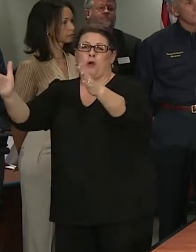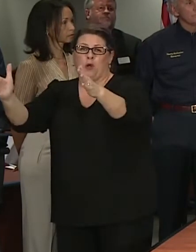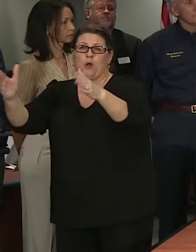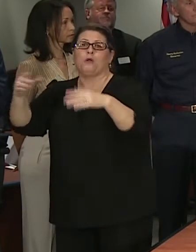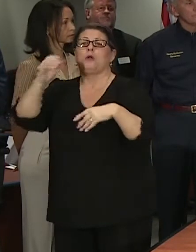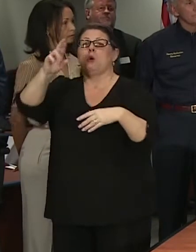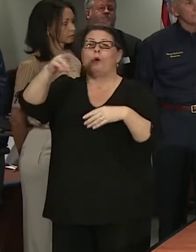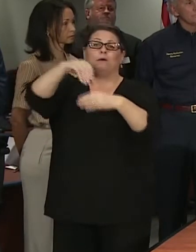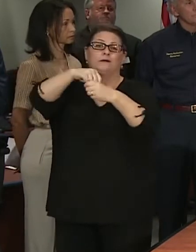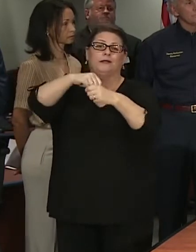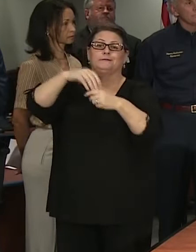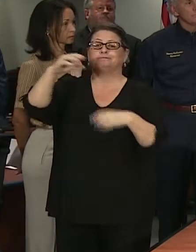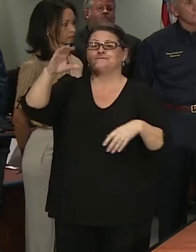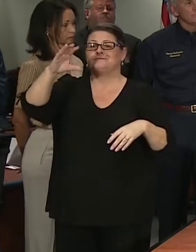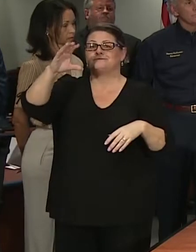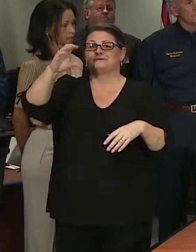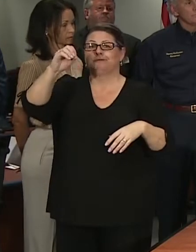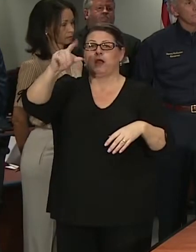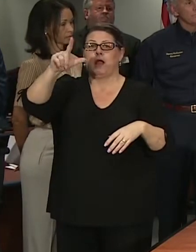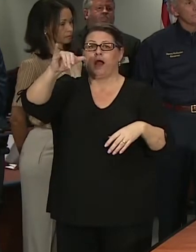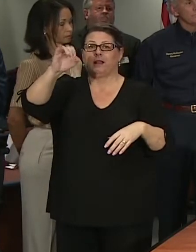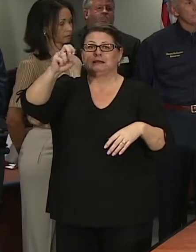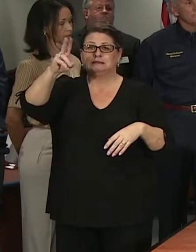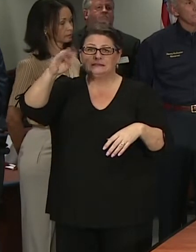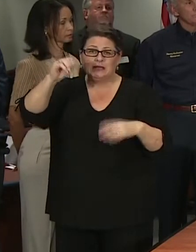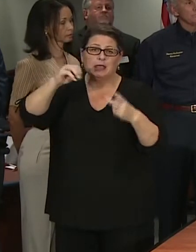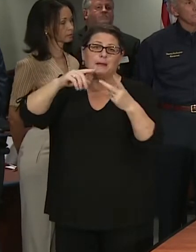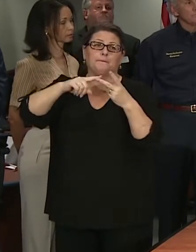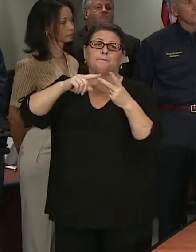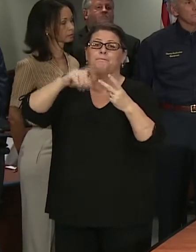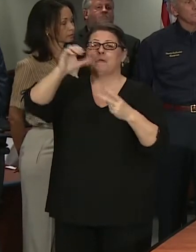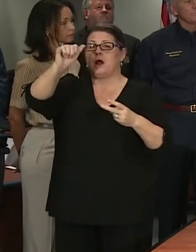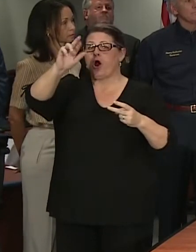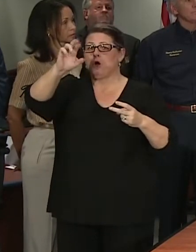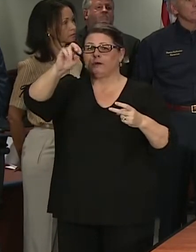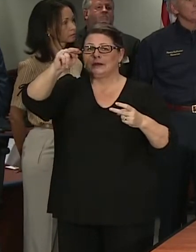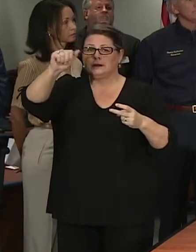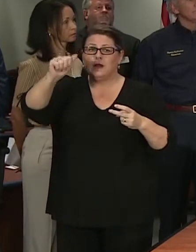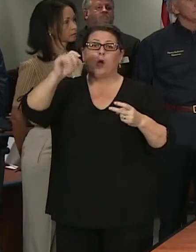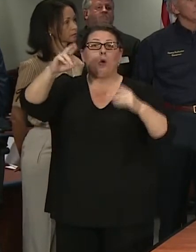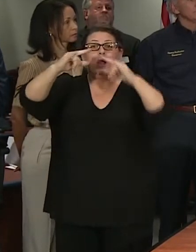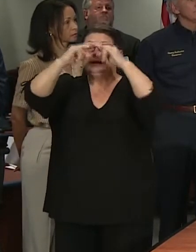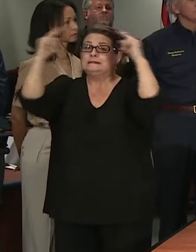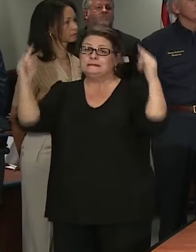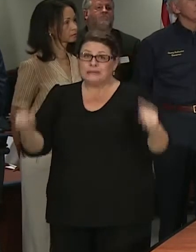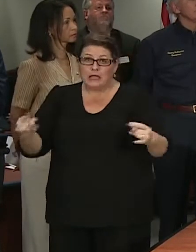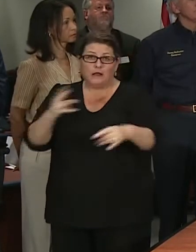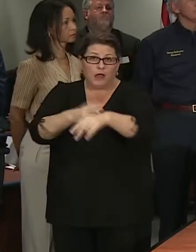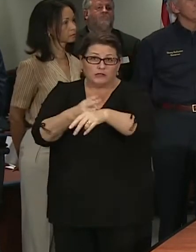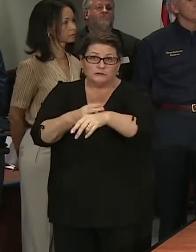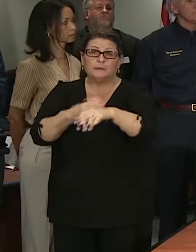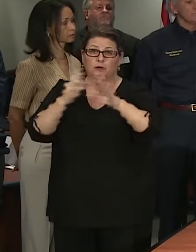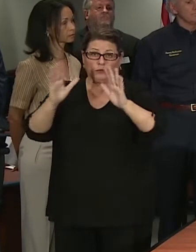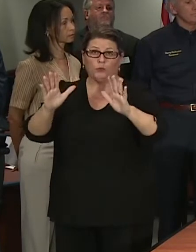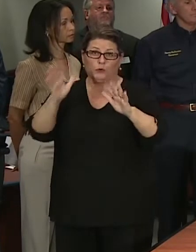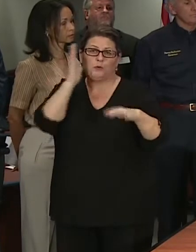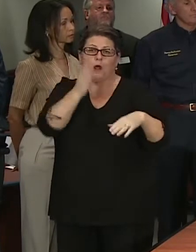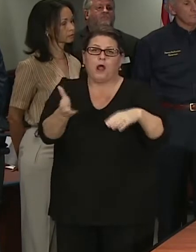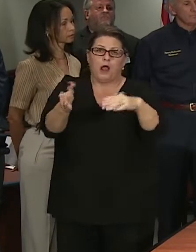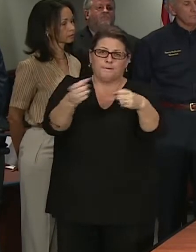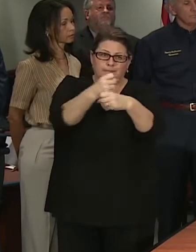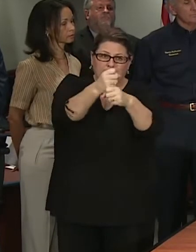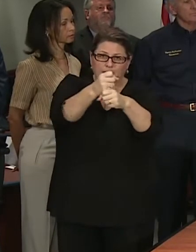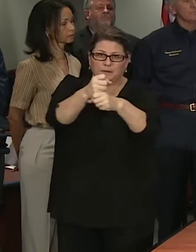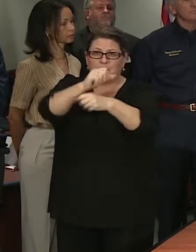in arenas, and then also creating tent hospitals if needed. So all of these are options